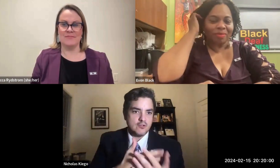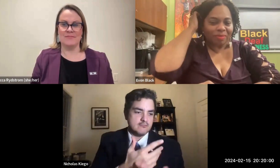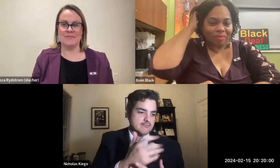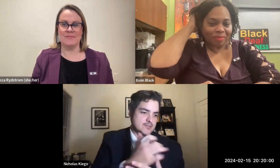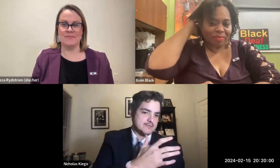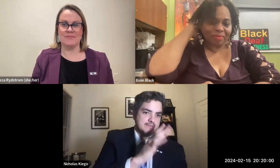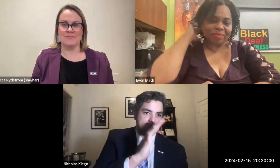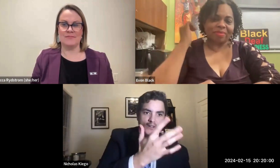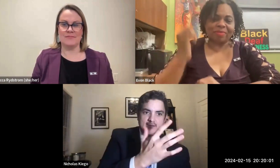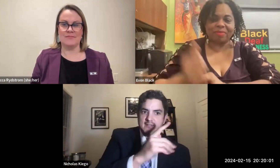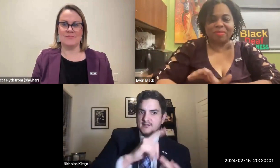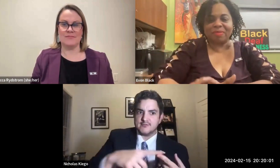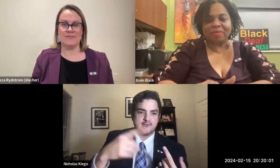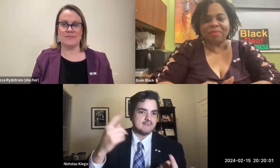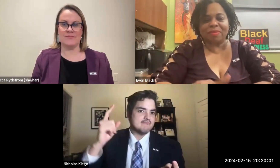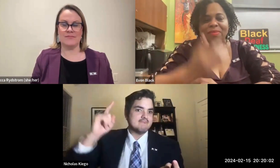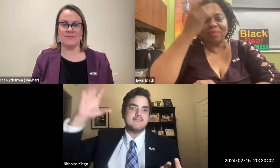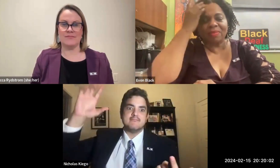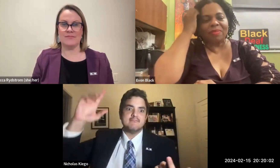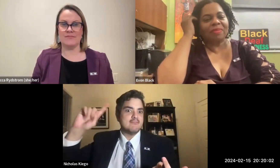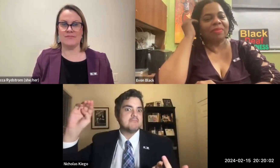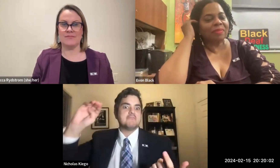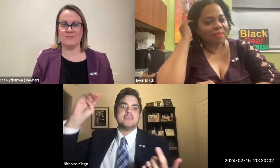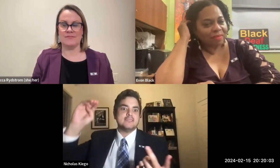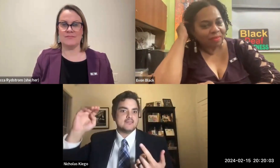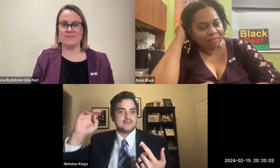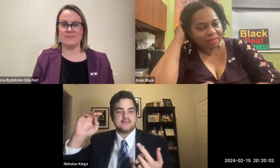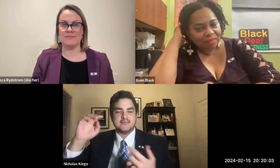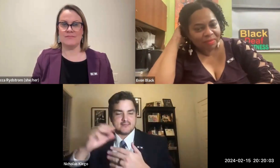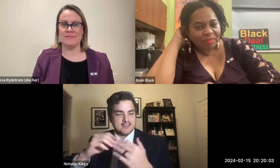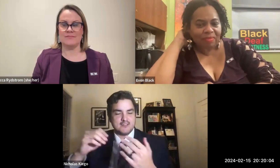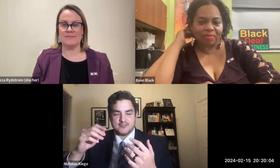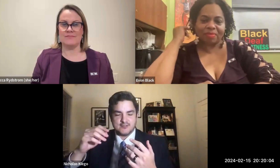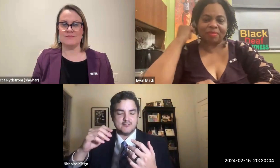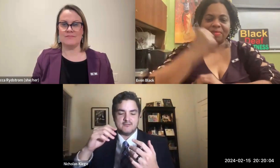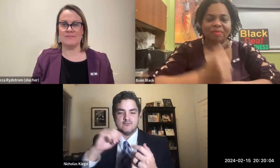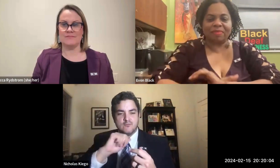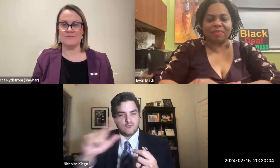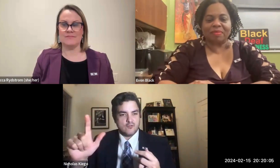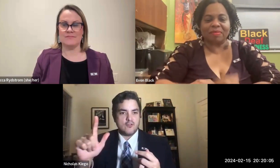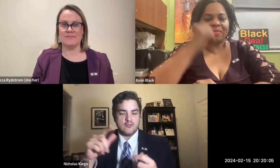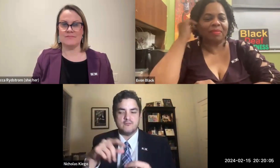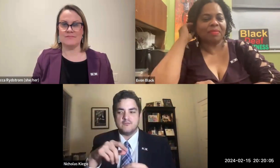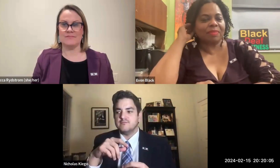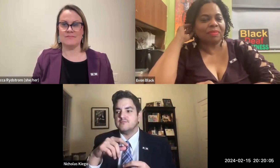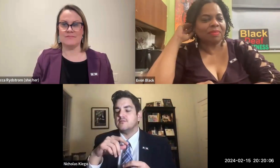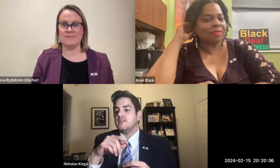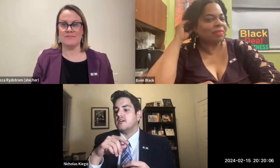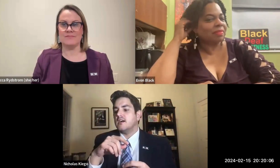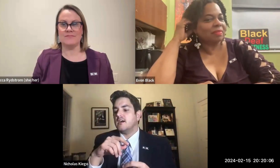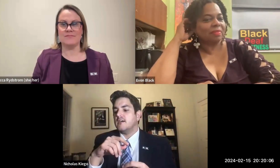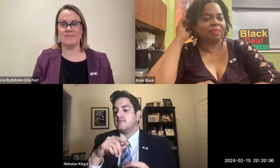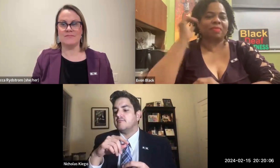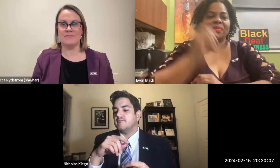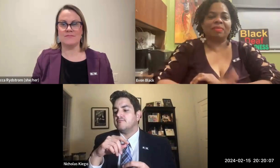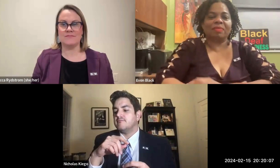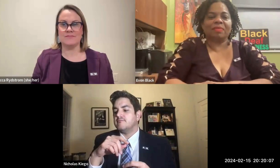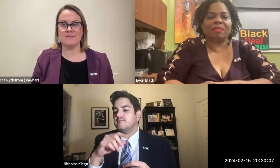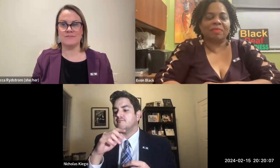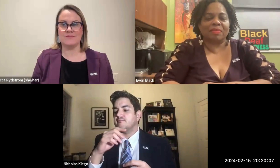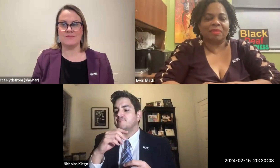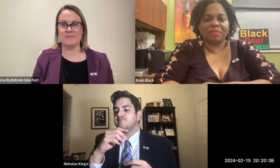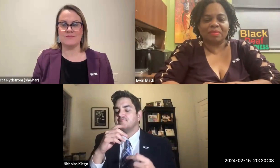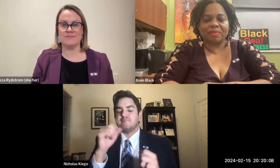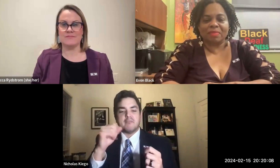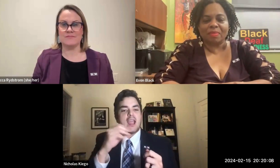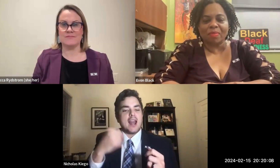all sizes make a difference, whether it's $5 to, $1 million. Donations of all sizes